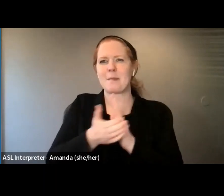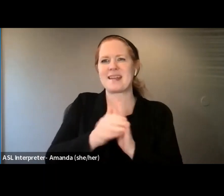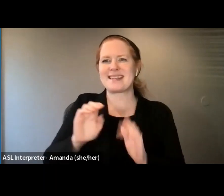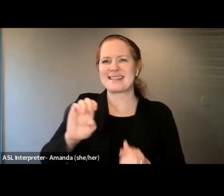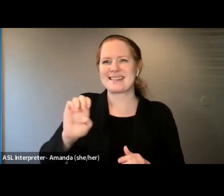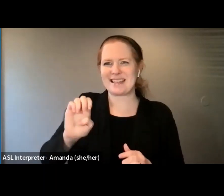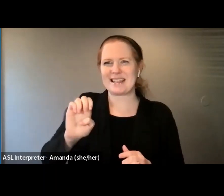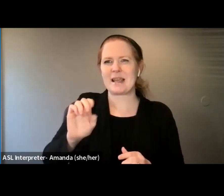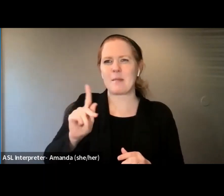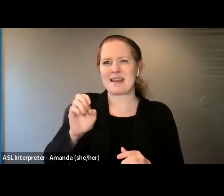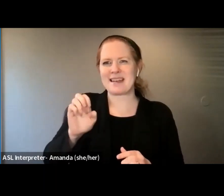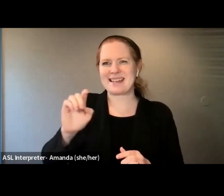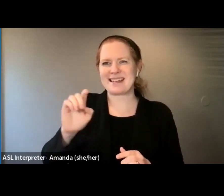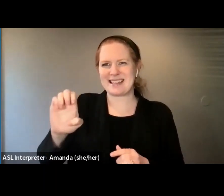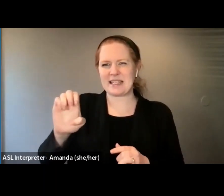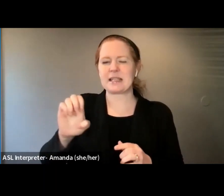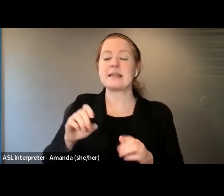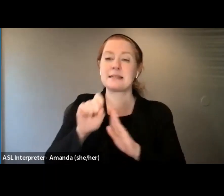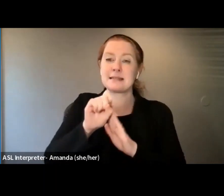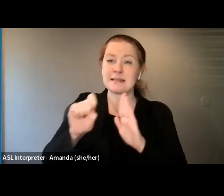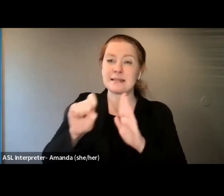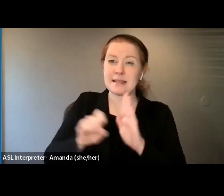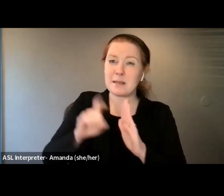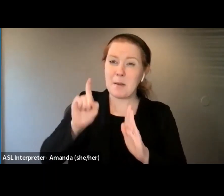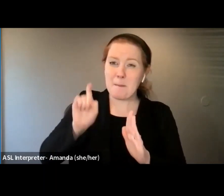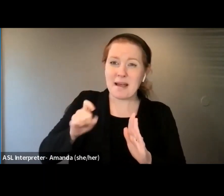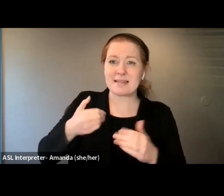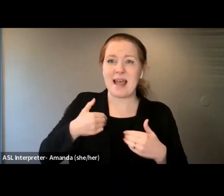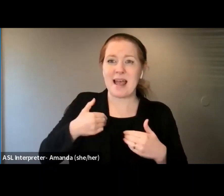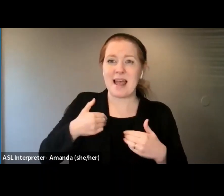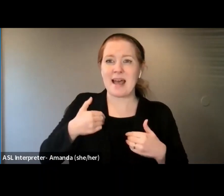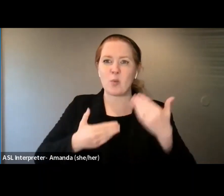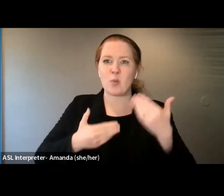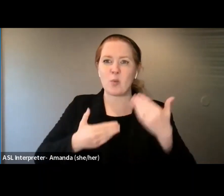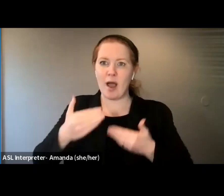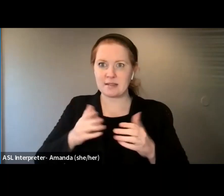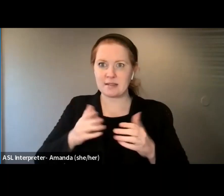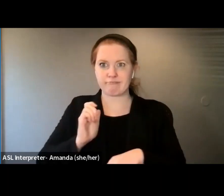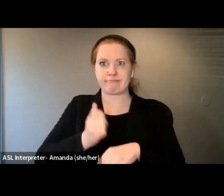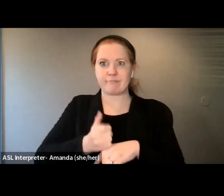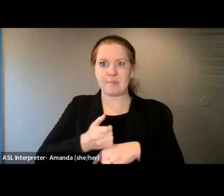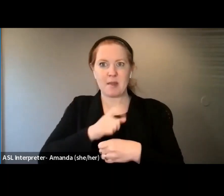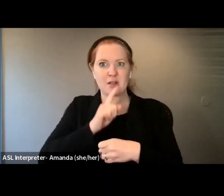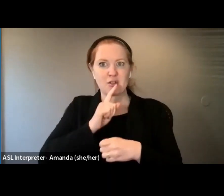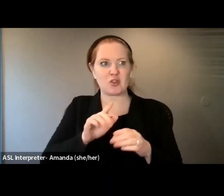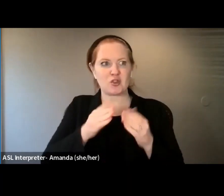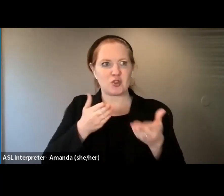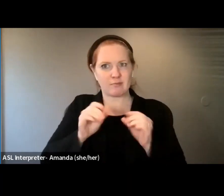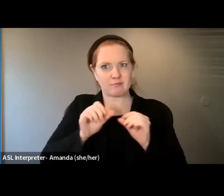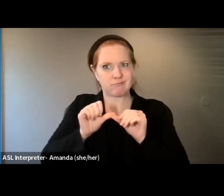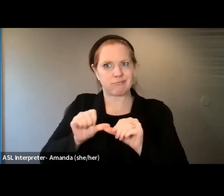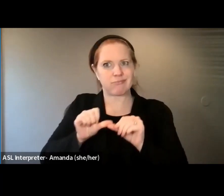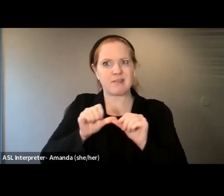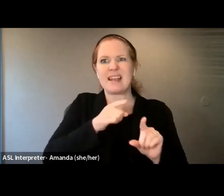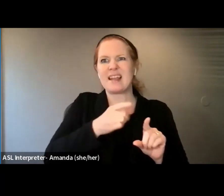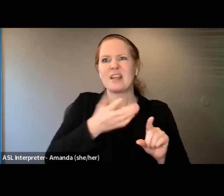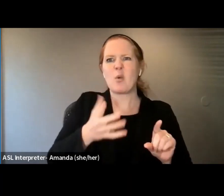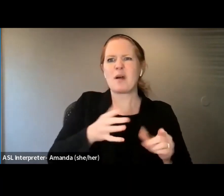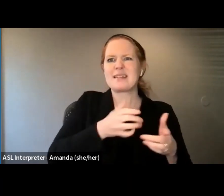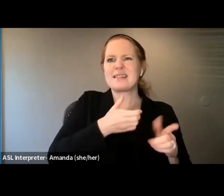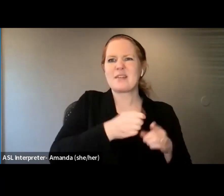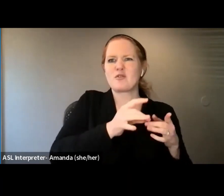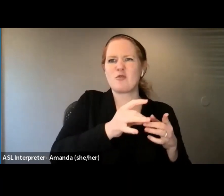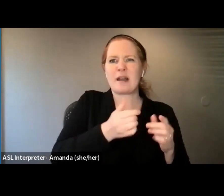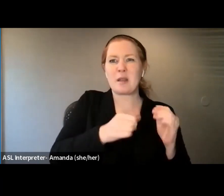play. States have to have processes in place to ensure service continuity for people who no longer want to self-direct or are